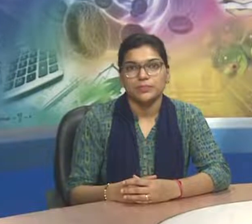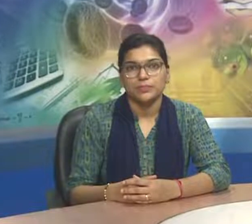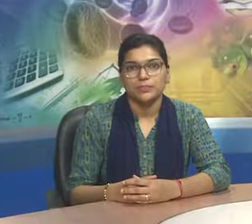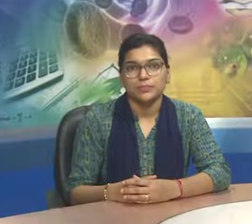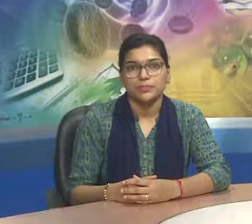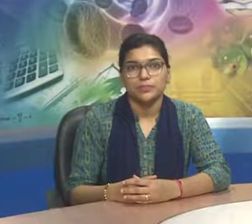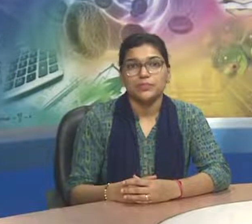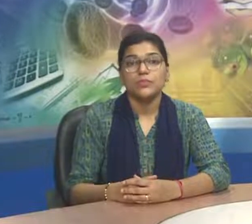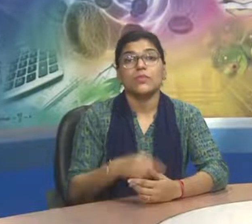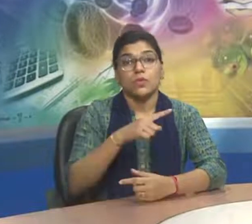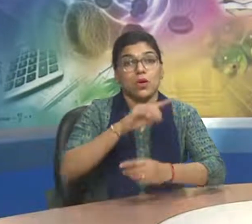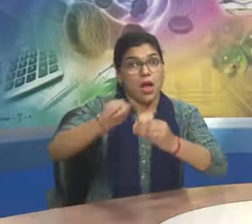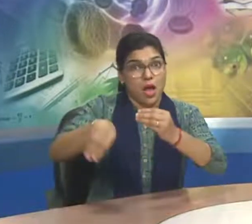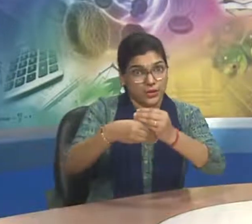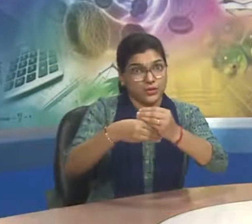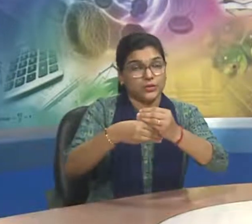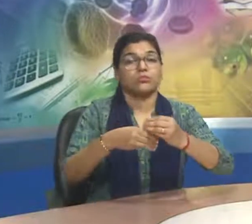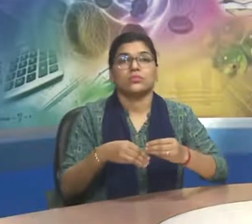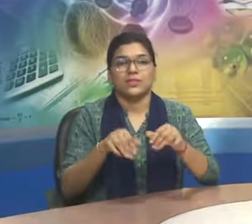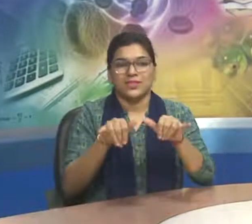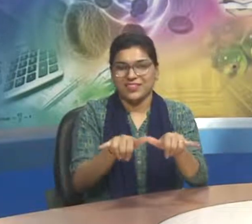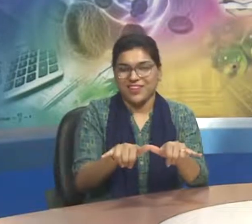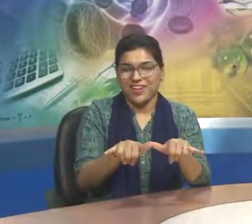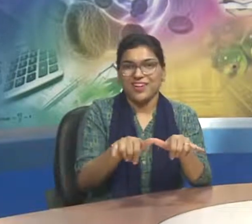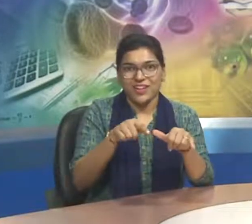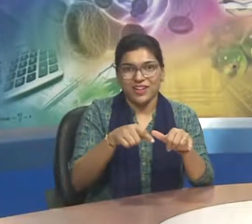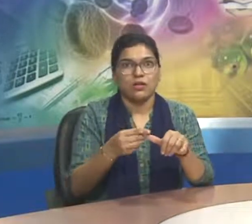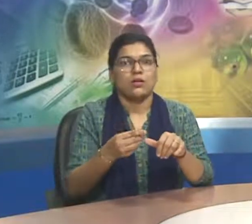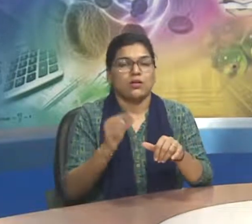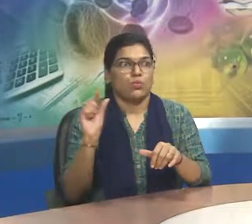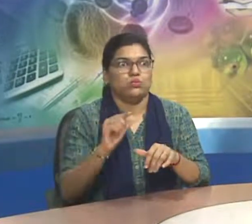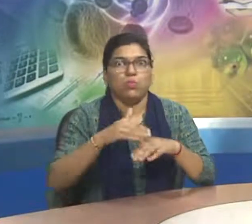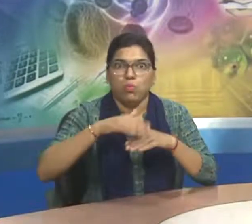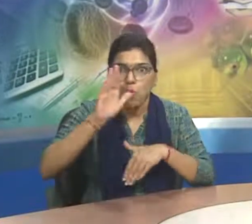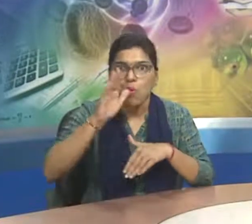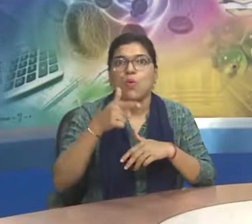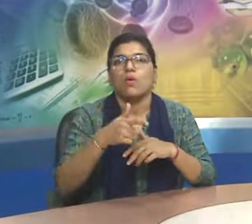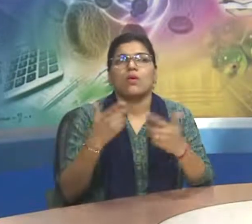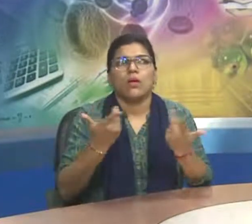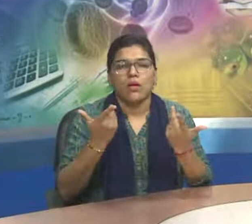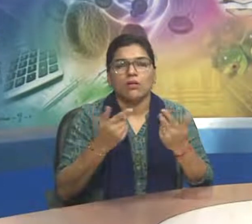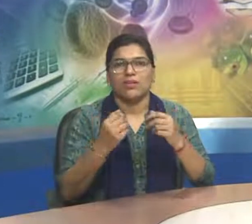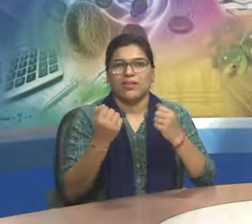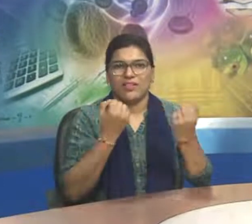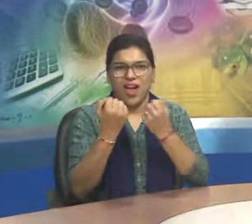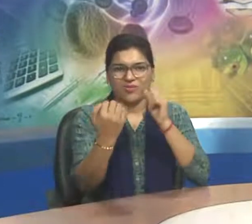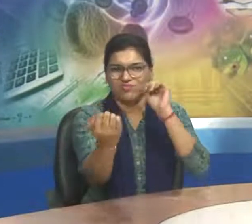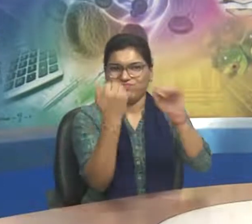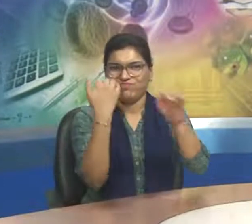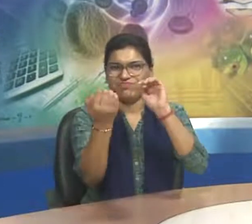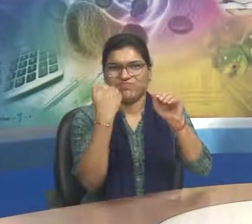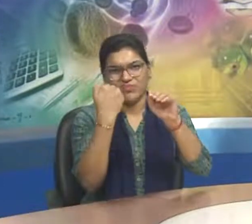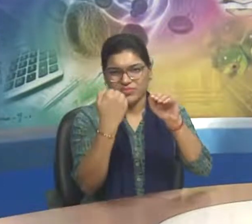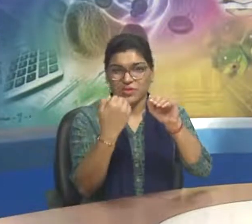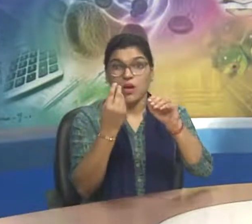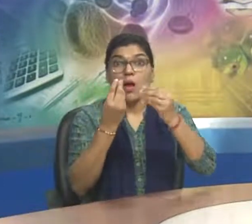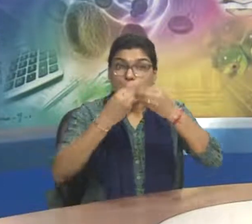In addition, You can